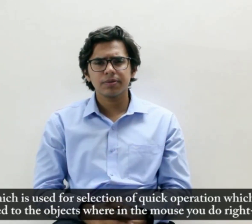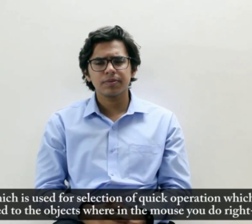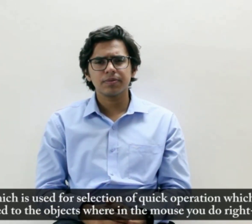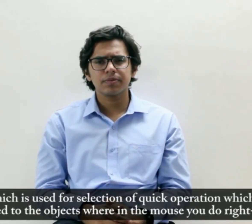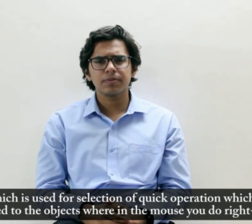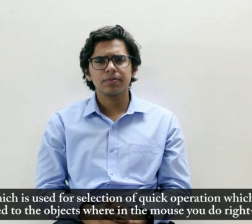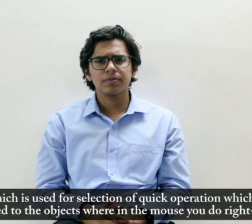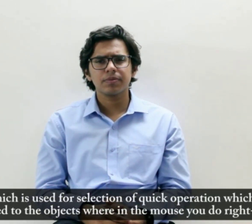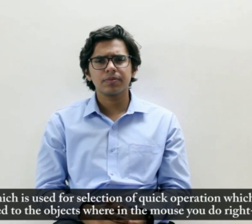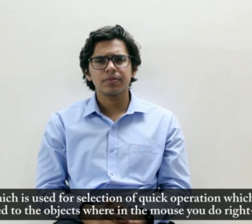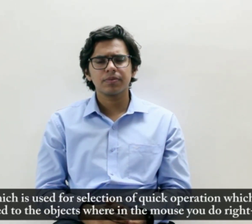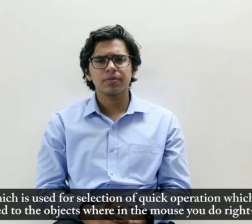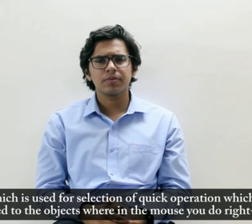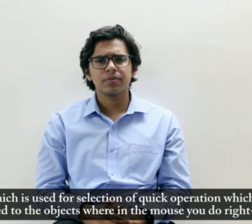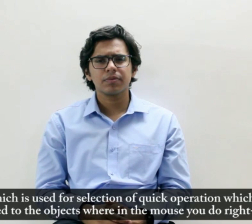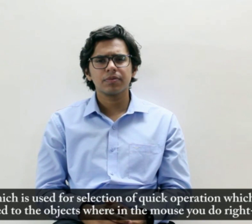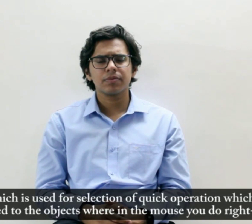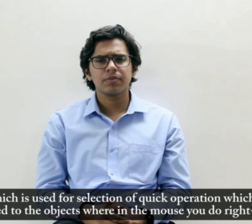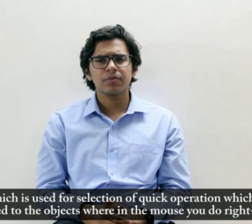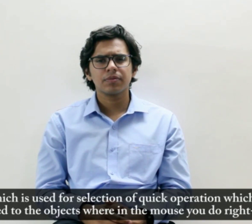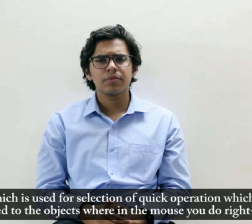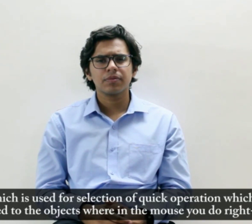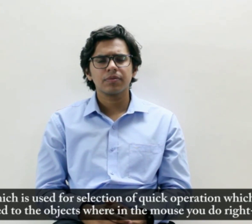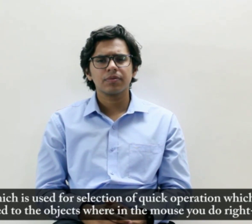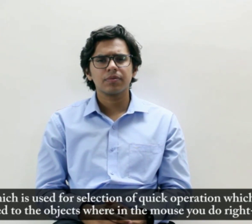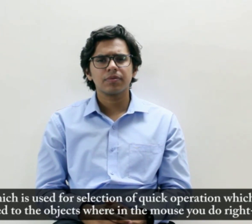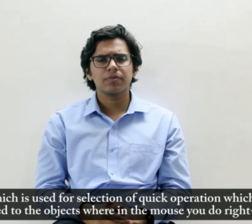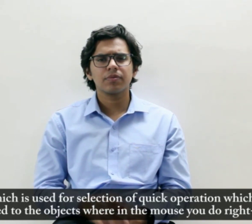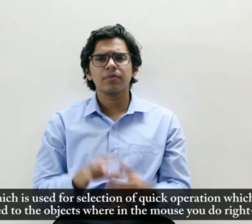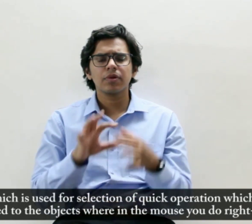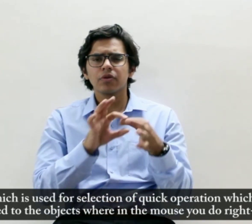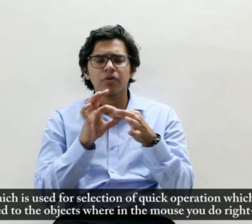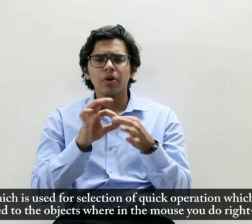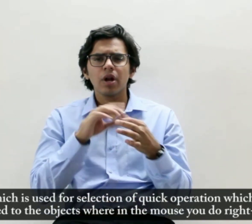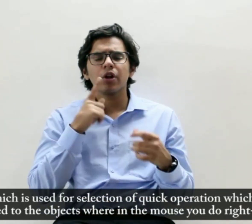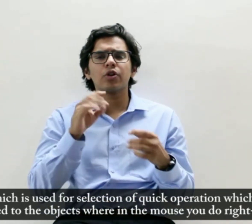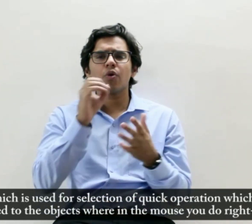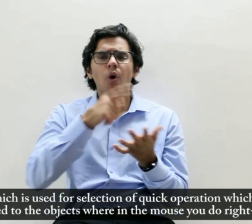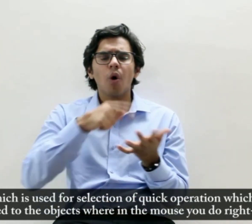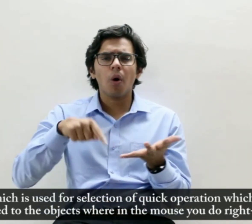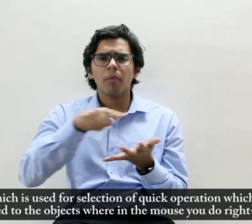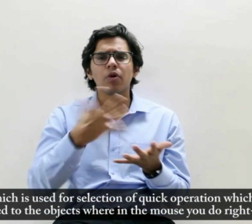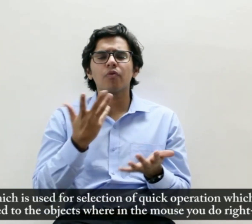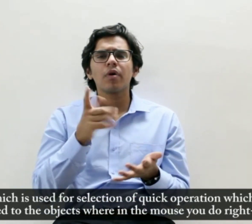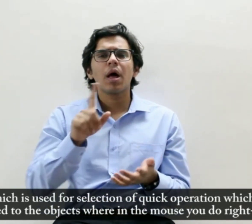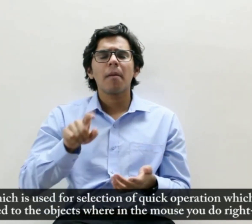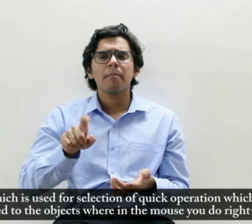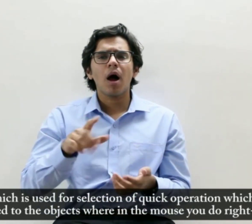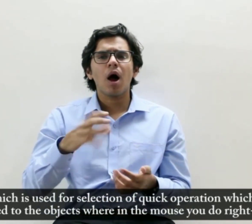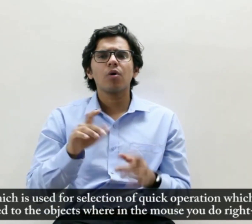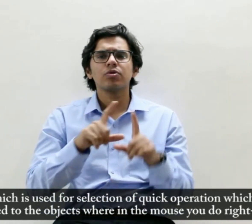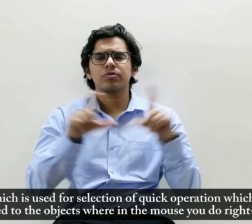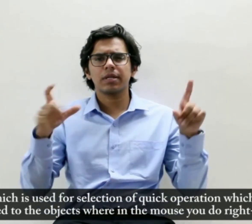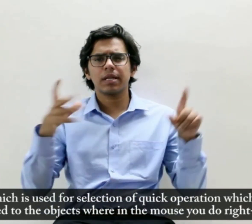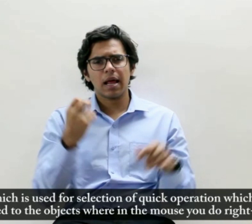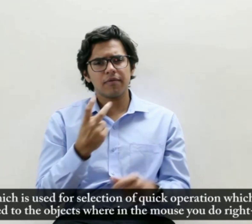quick operation which is related to the objects where in the mouse you do right